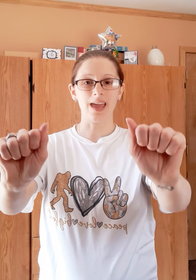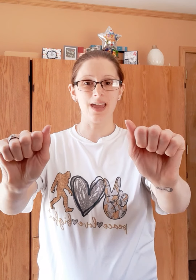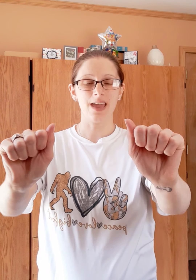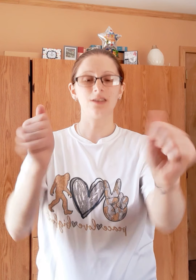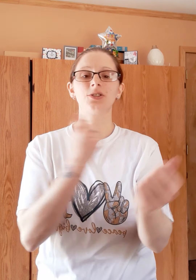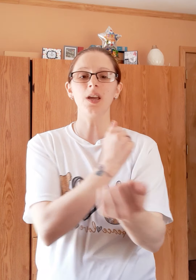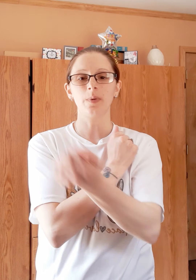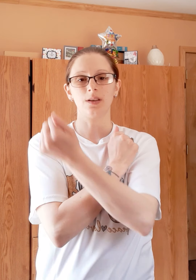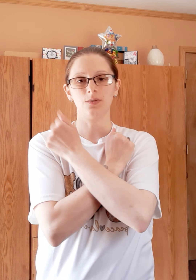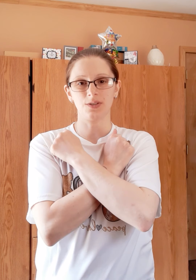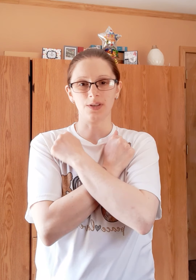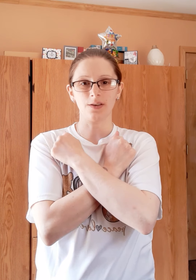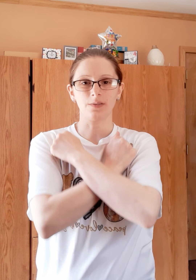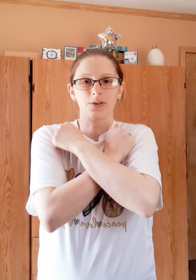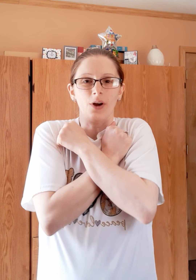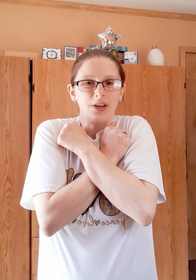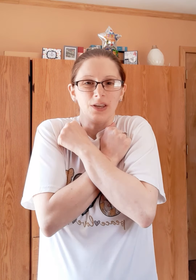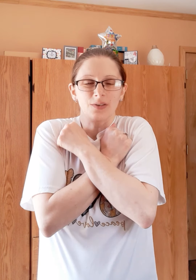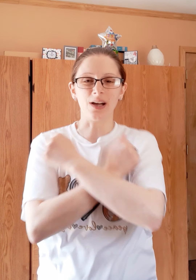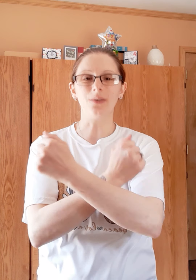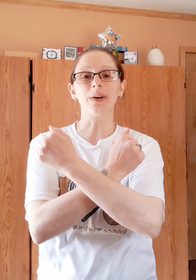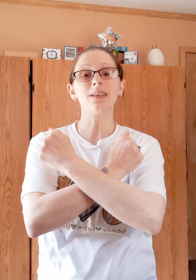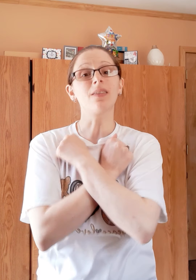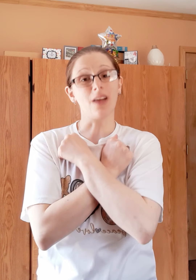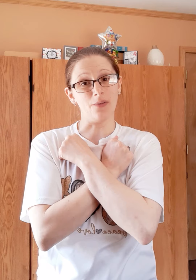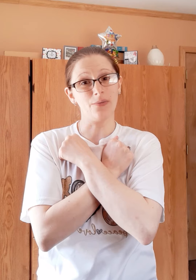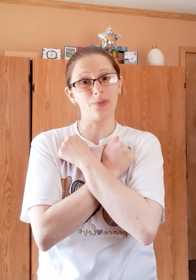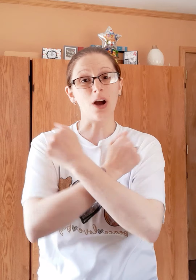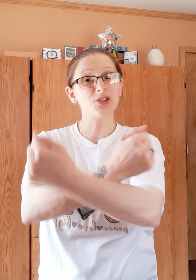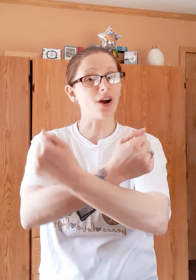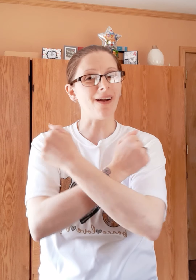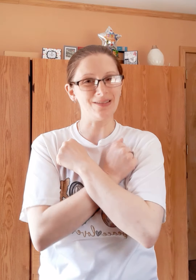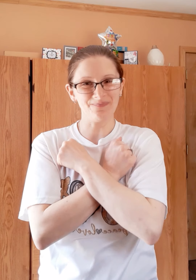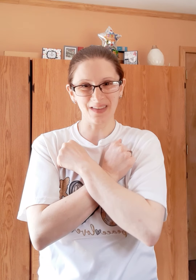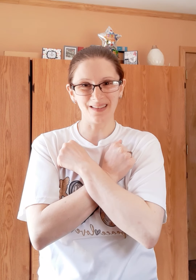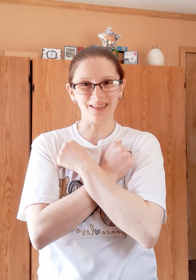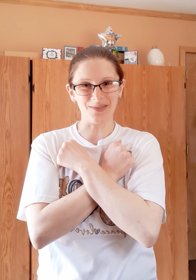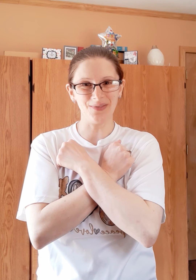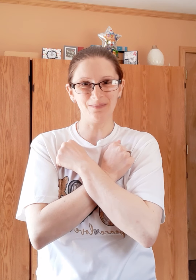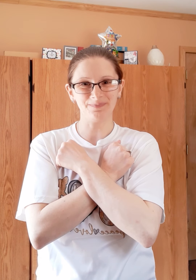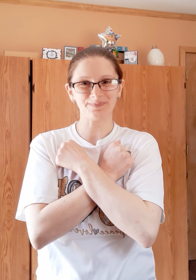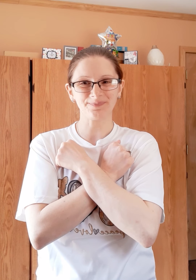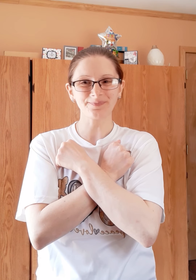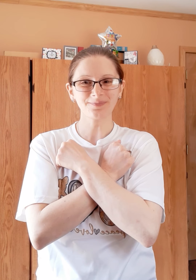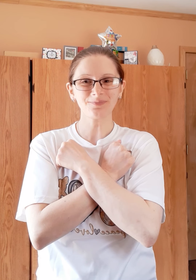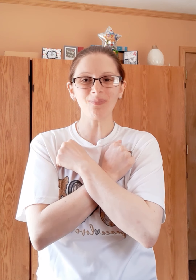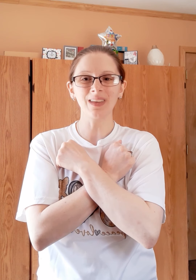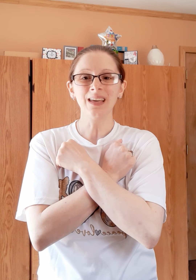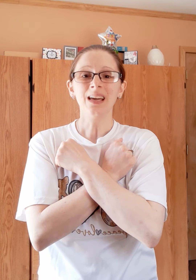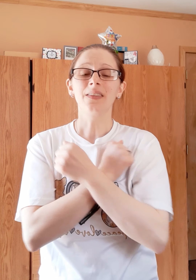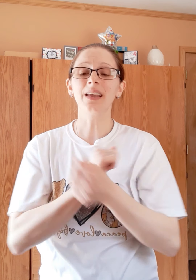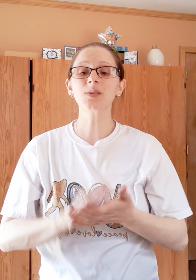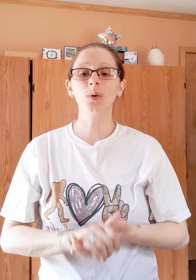A hand shape, and you just like you're hugging yourself, right? Love. Cross your heart. Love. The next one